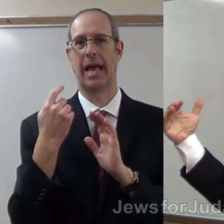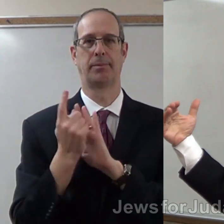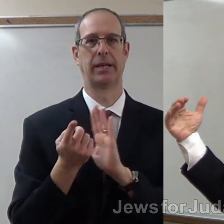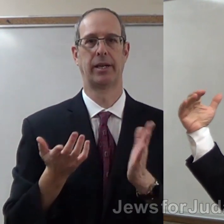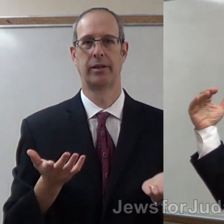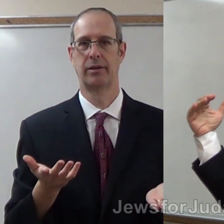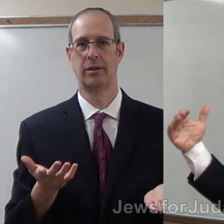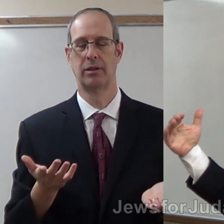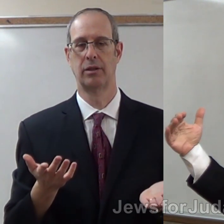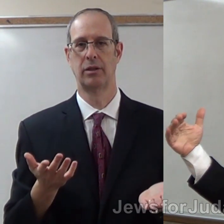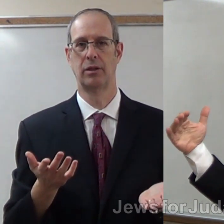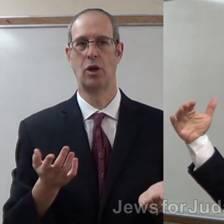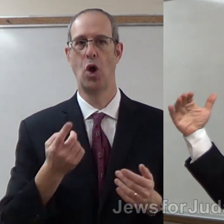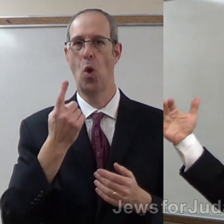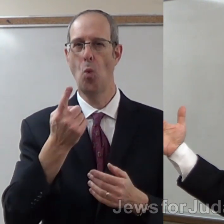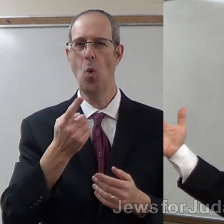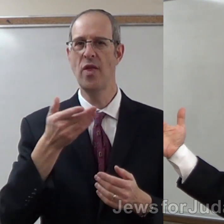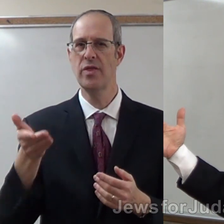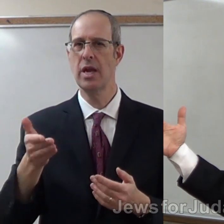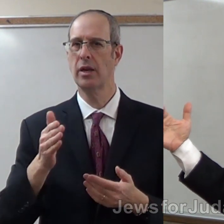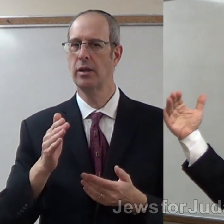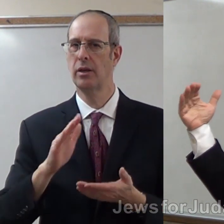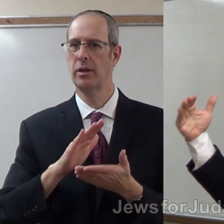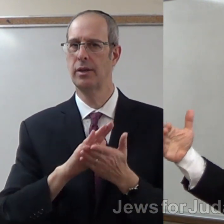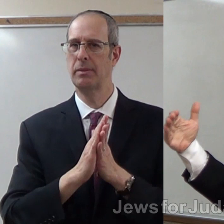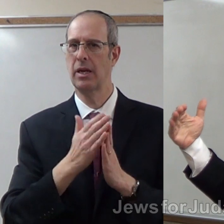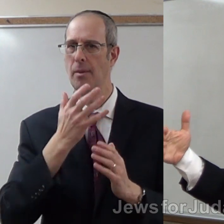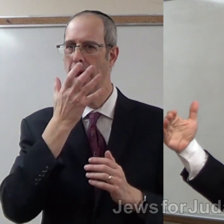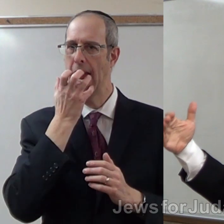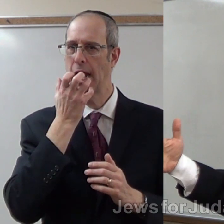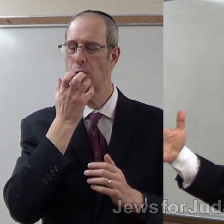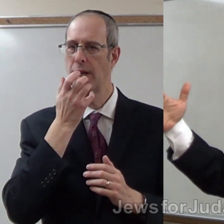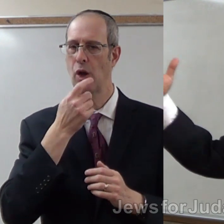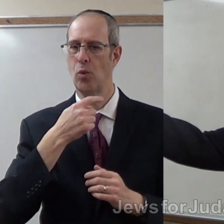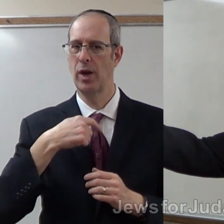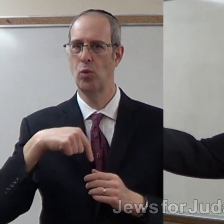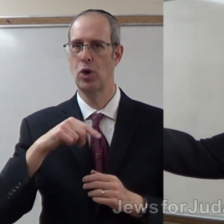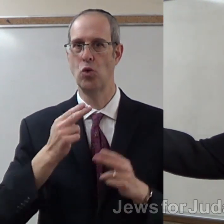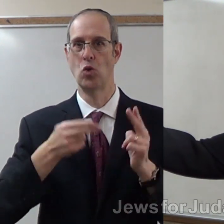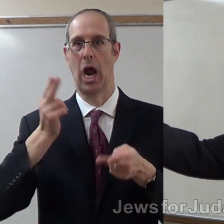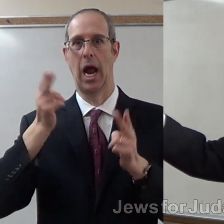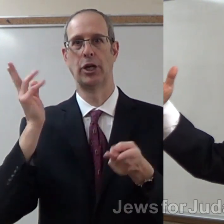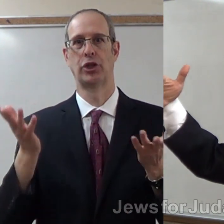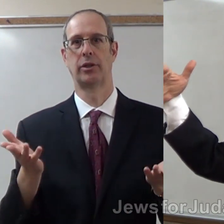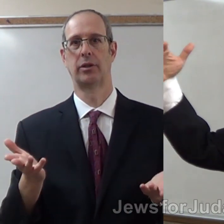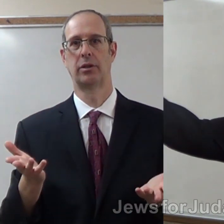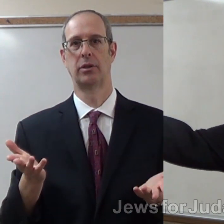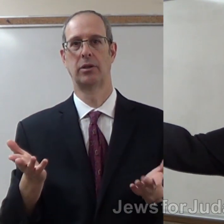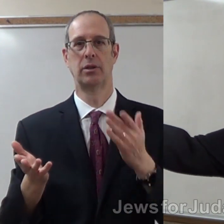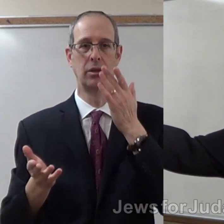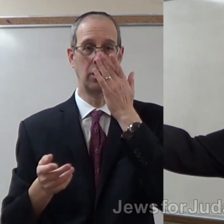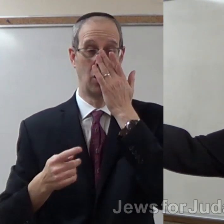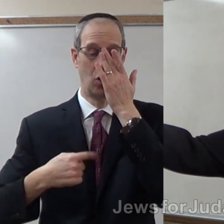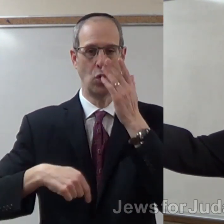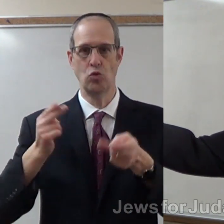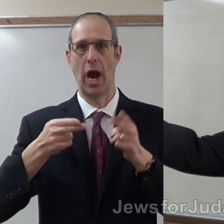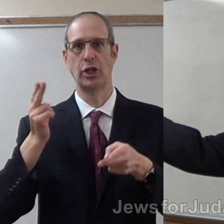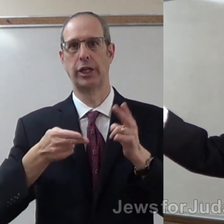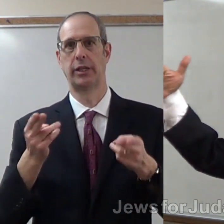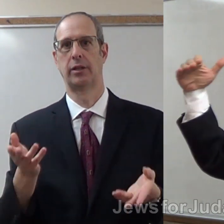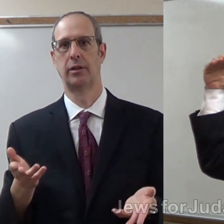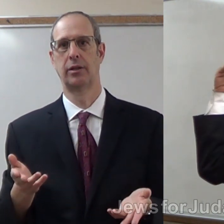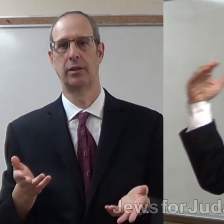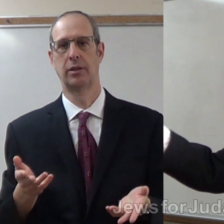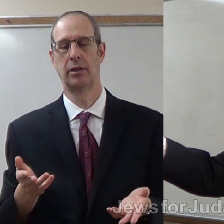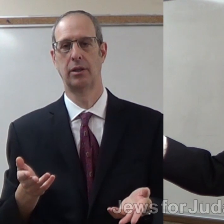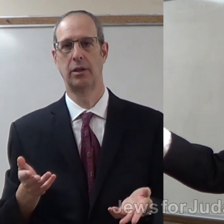of the things that causes us to get angry is when we are rushed. When we're rushing.